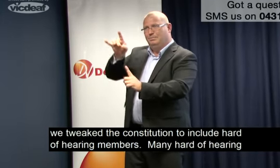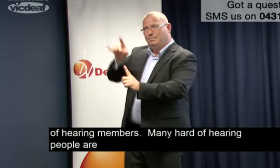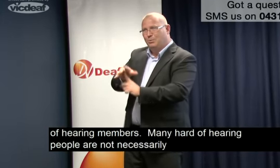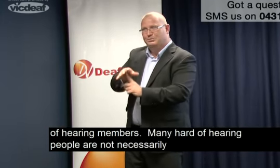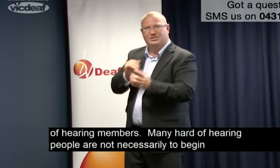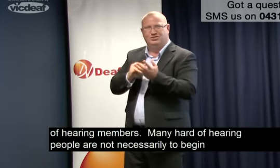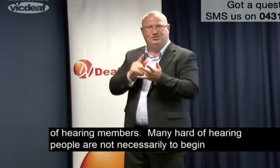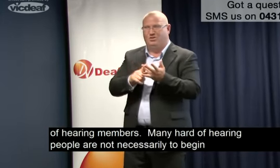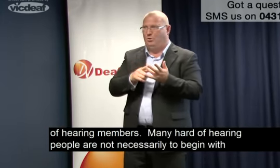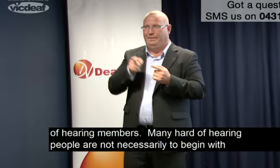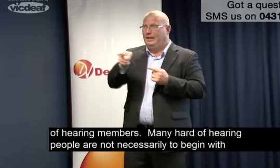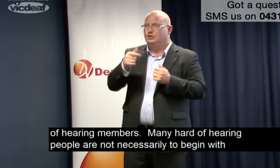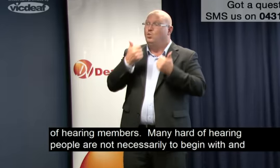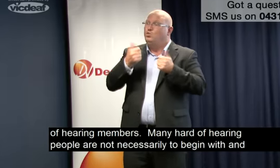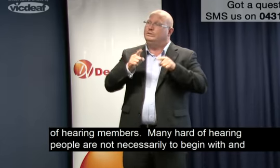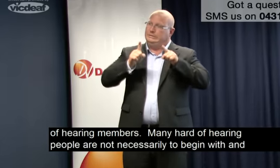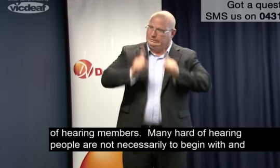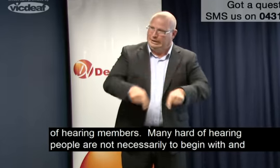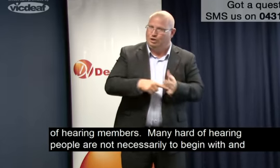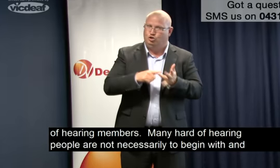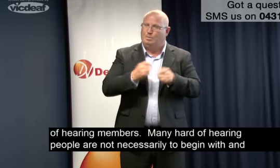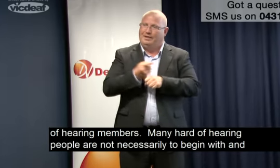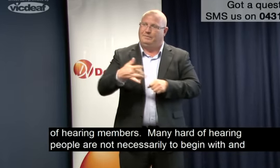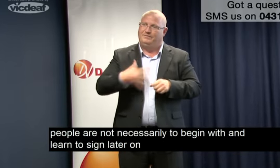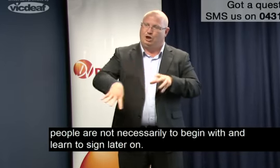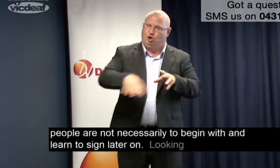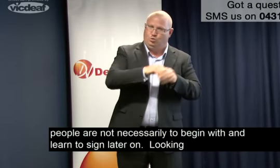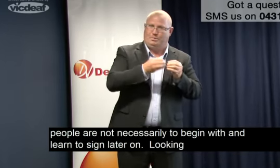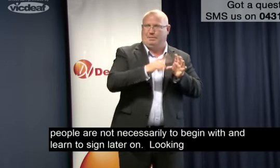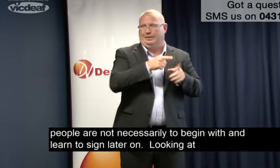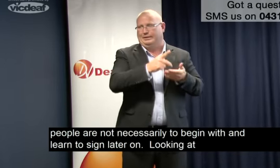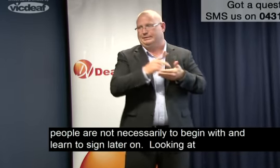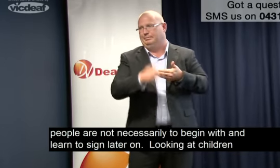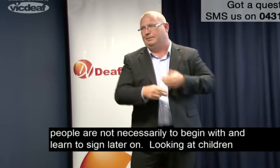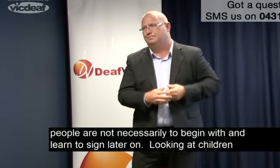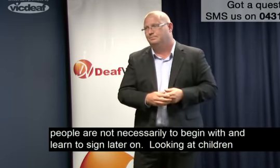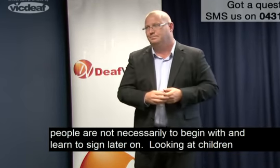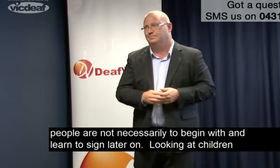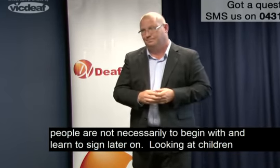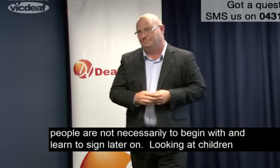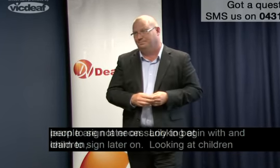looking at language development, that is so critical. So it's a good start to ensuring they feel included as part of this